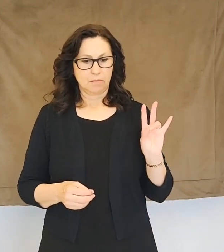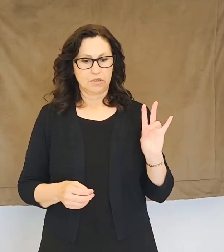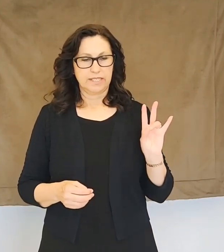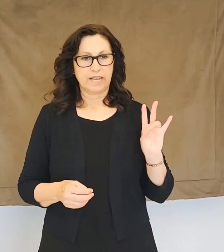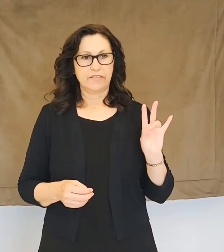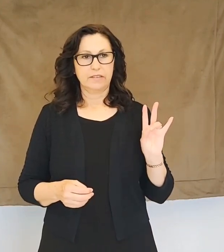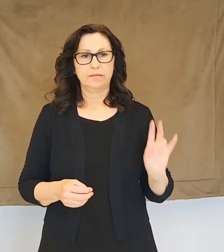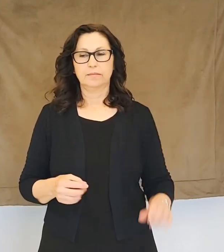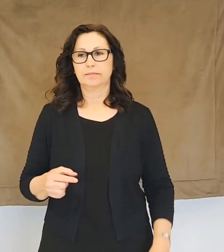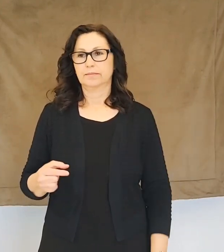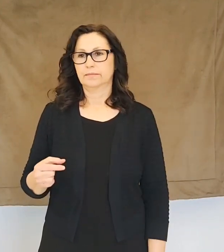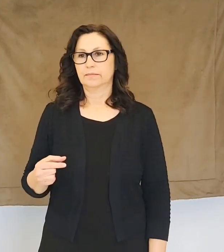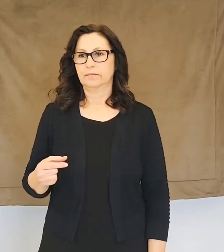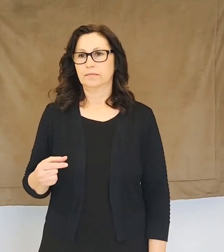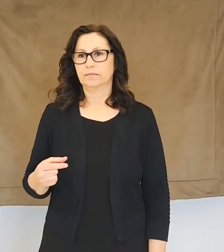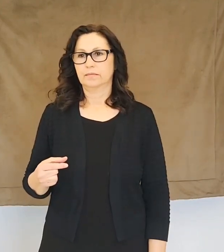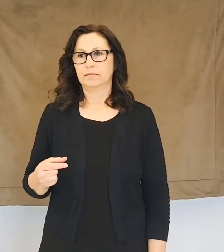Number seven.